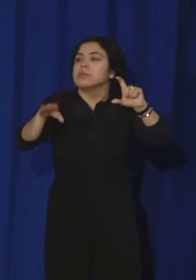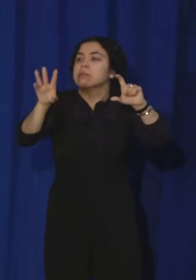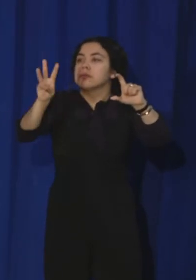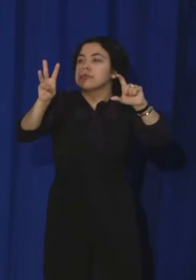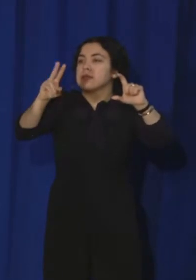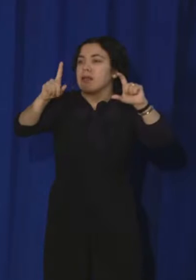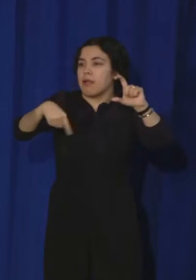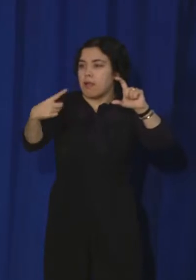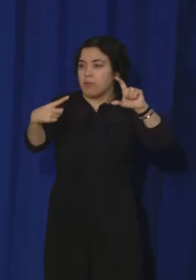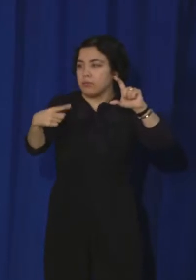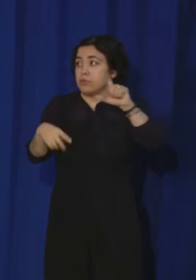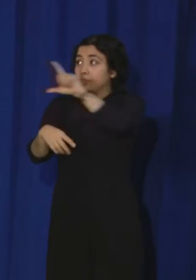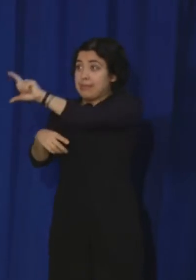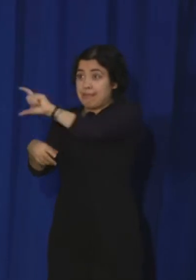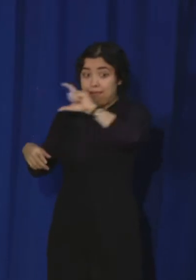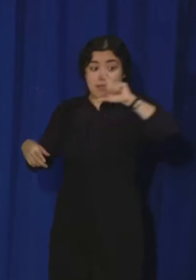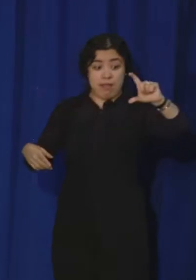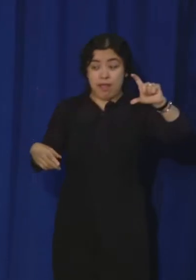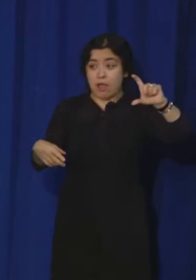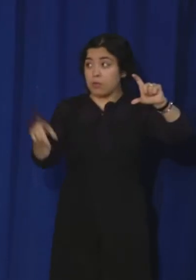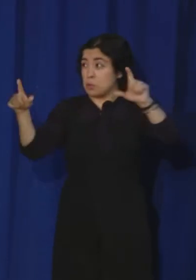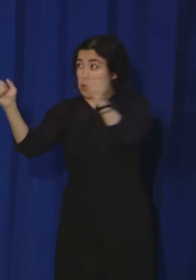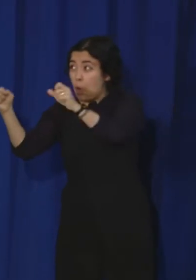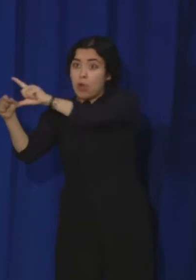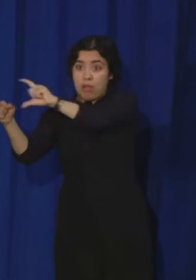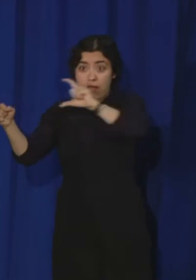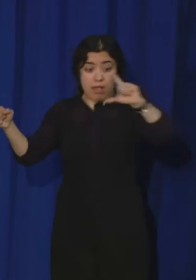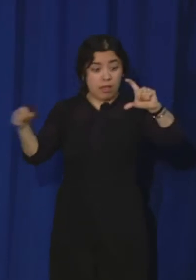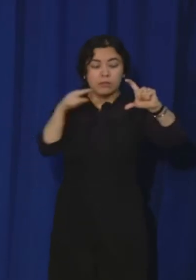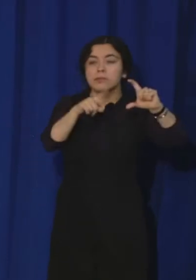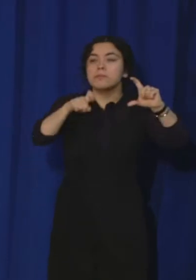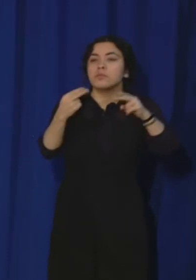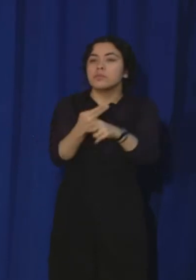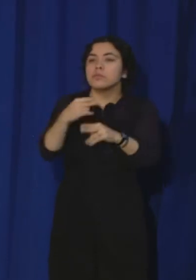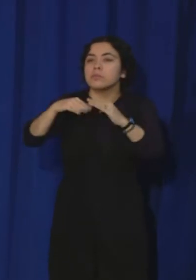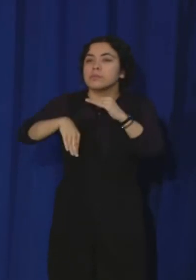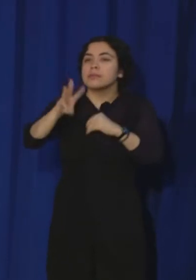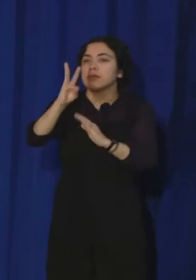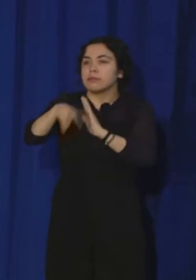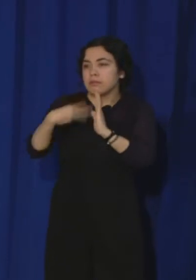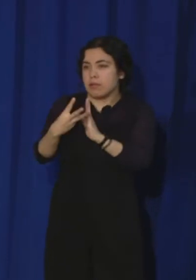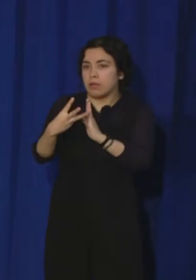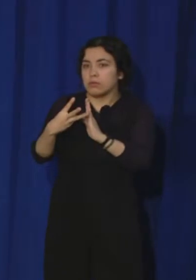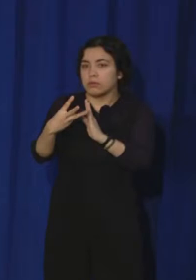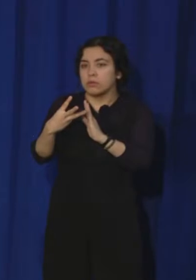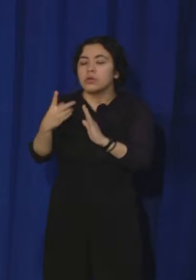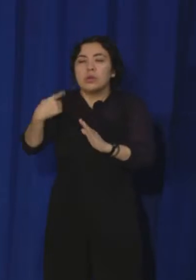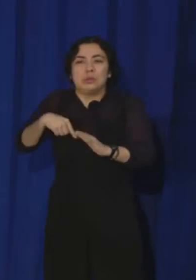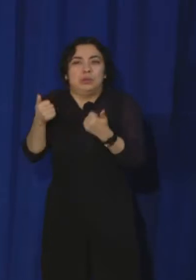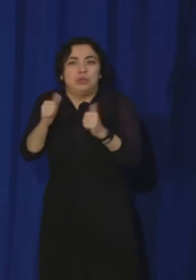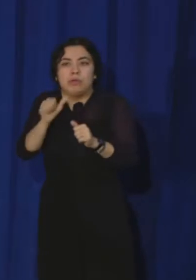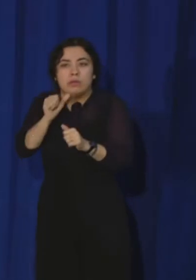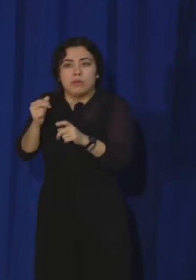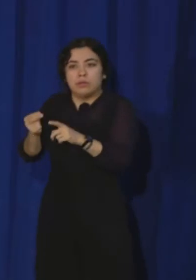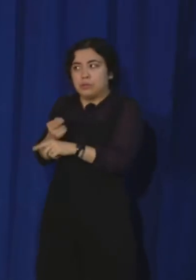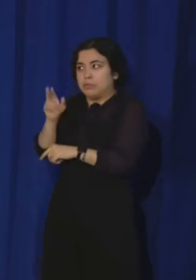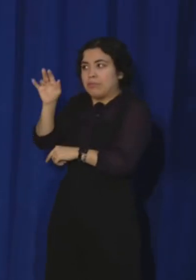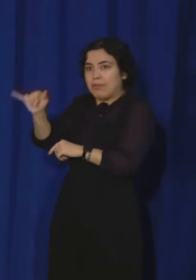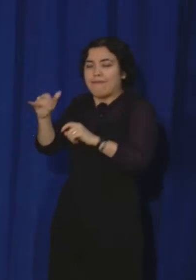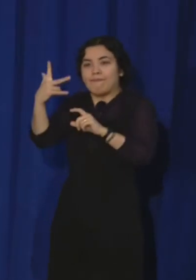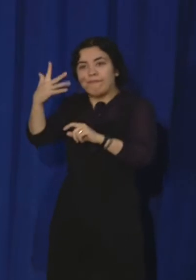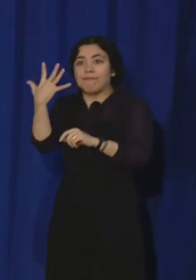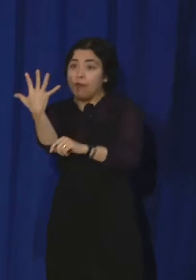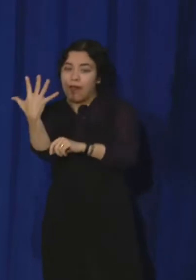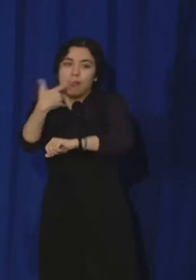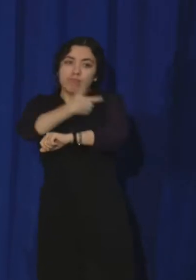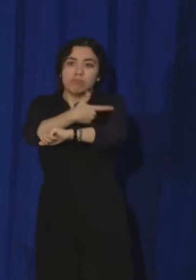it out. So we are working hard to make sure that we're not wasting sort of at the 5-dose level, and we're not. But I do want people to